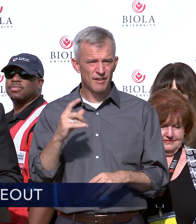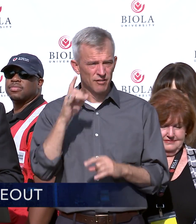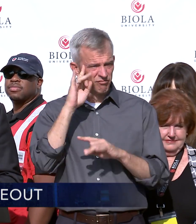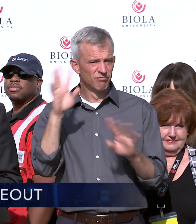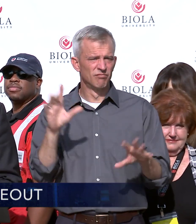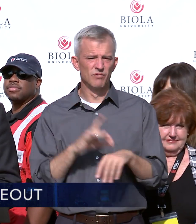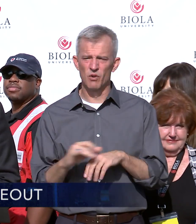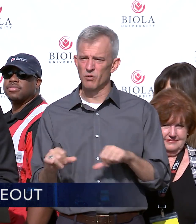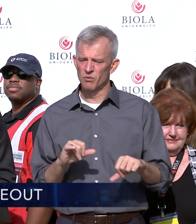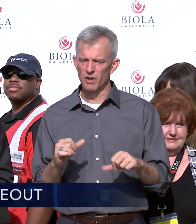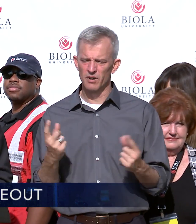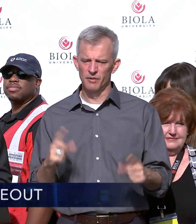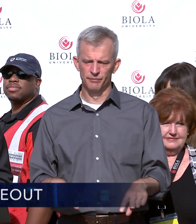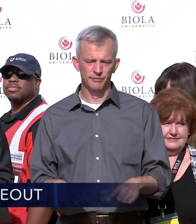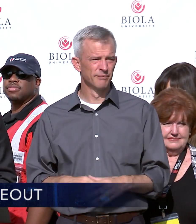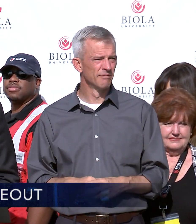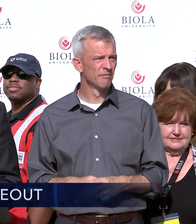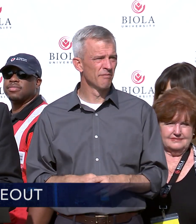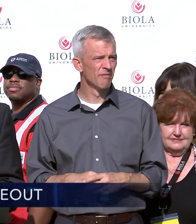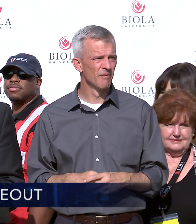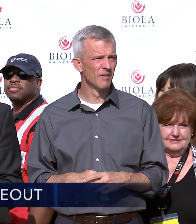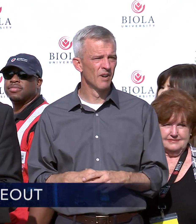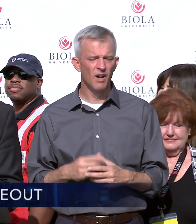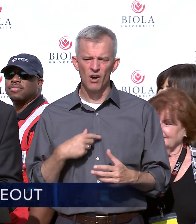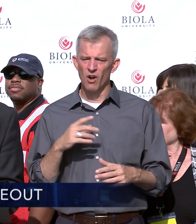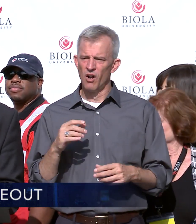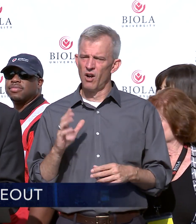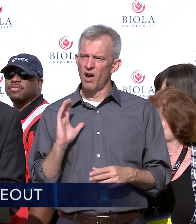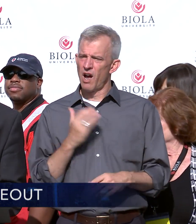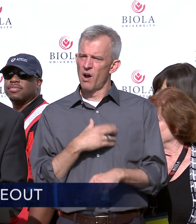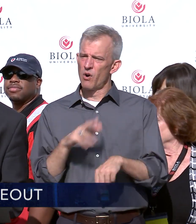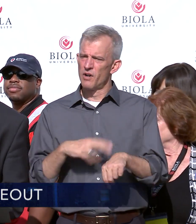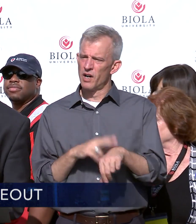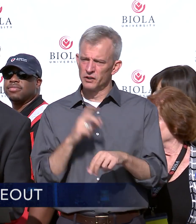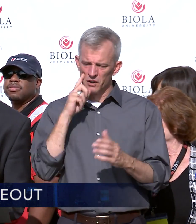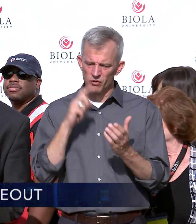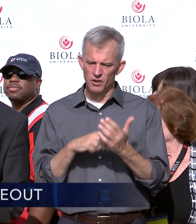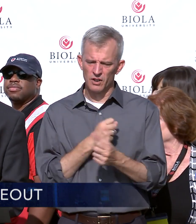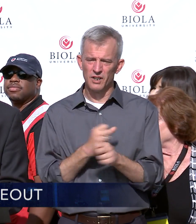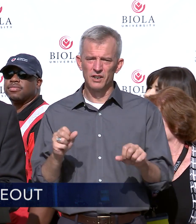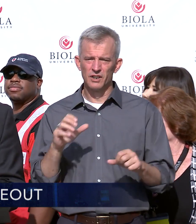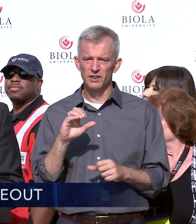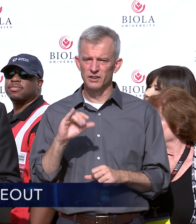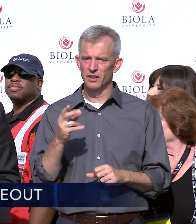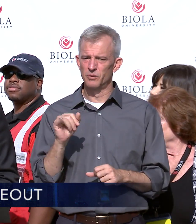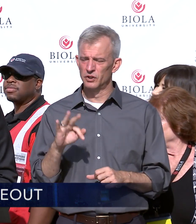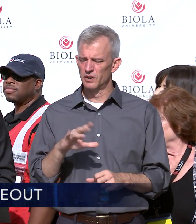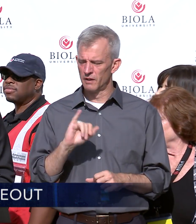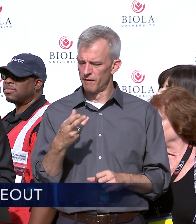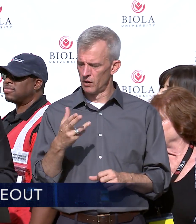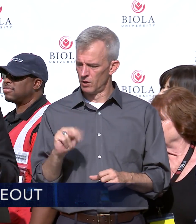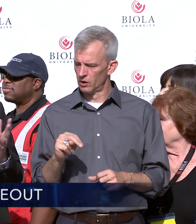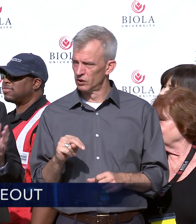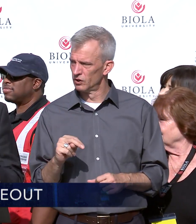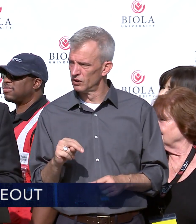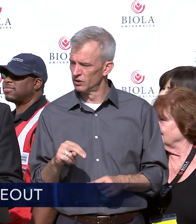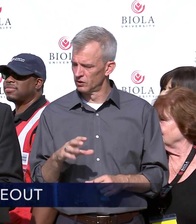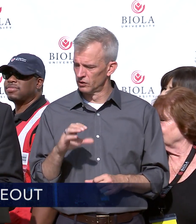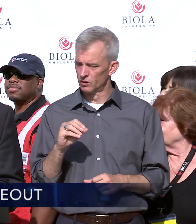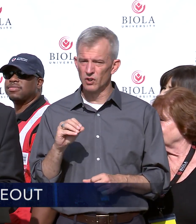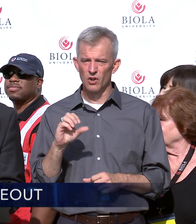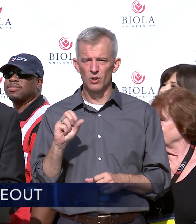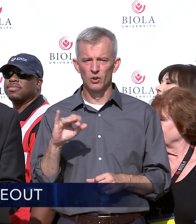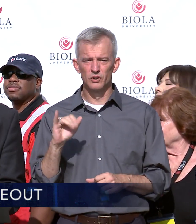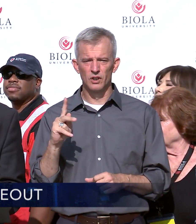place. I want to acknowledge this morning our nationally recognized campus safety chief, John Ojisakoba, for his leadership and guiding